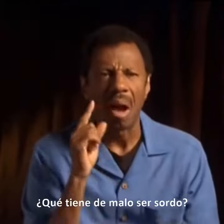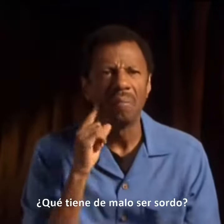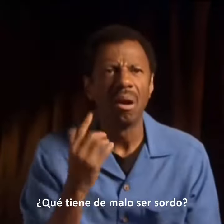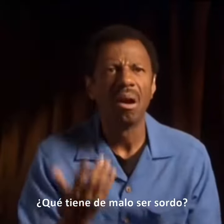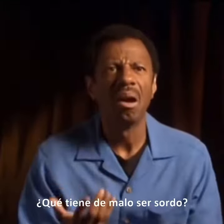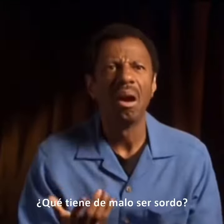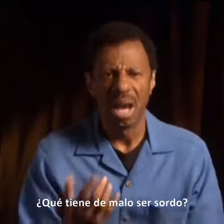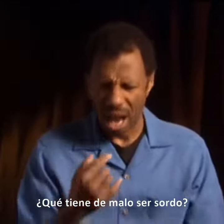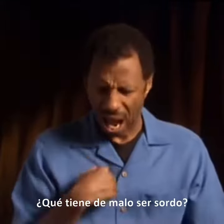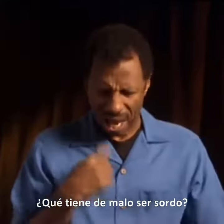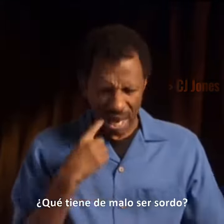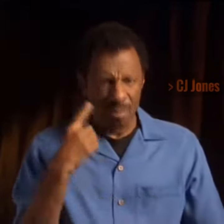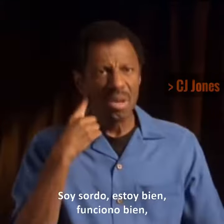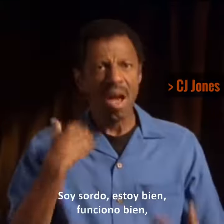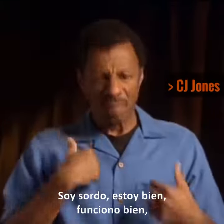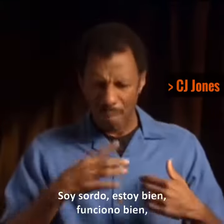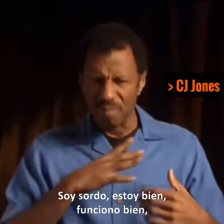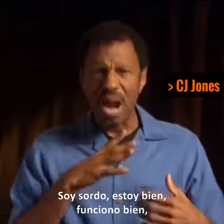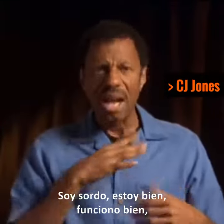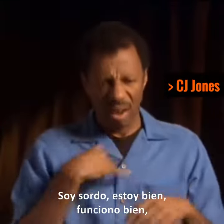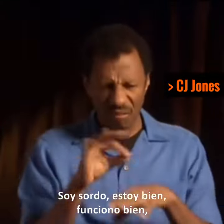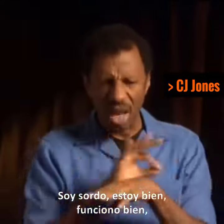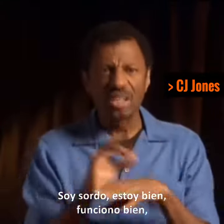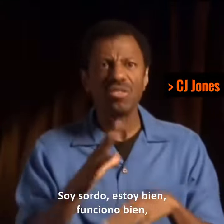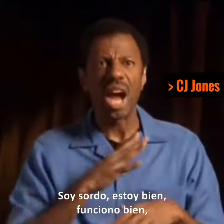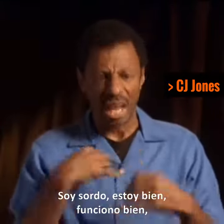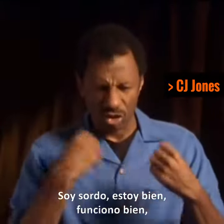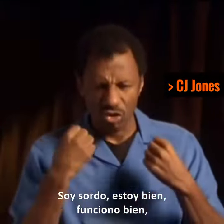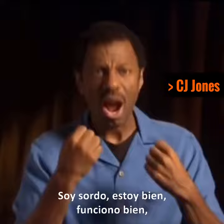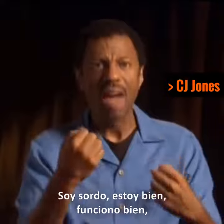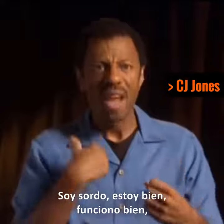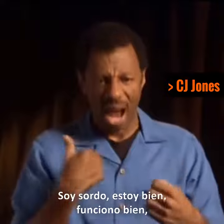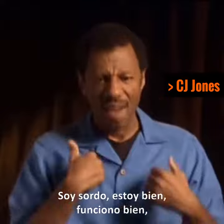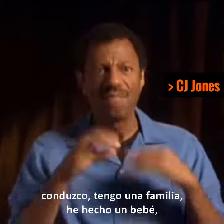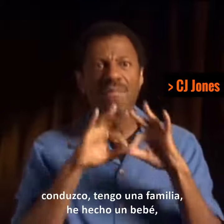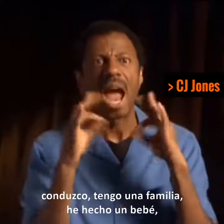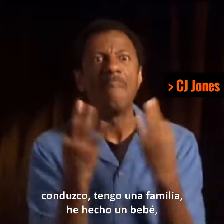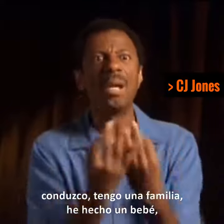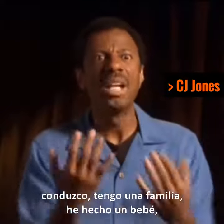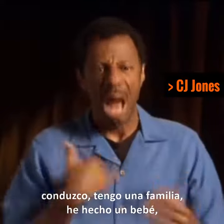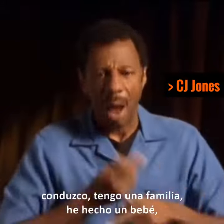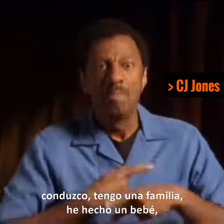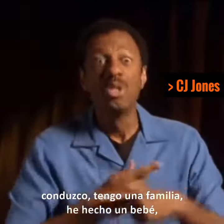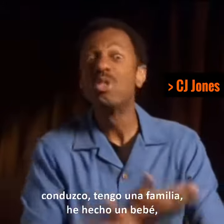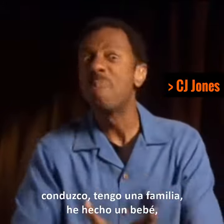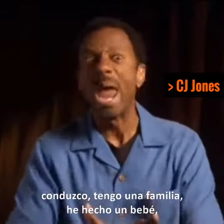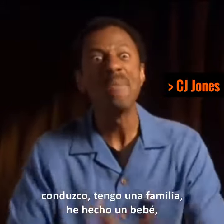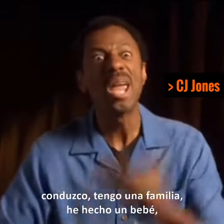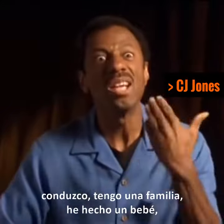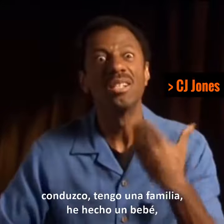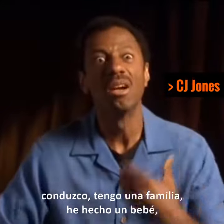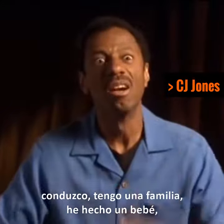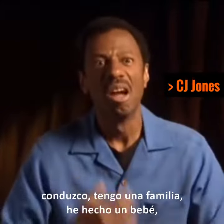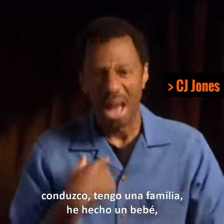What's wrong with being deaf? I'm deaf. I'm fine. I function fine. I drive. I have a family. I've made a baby.